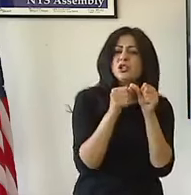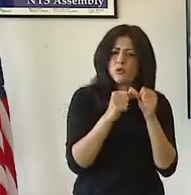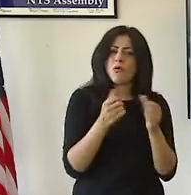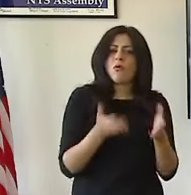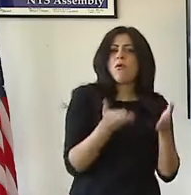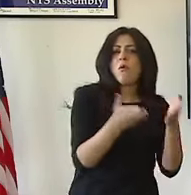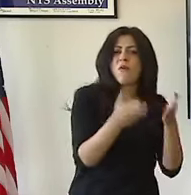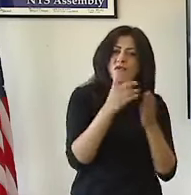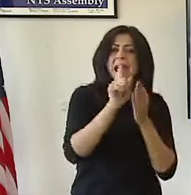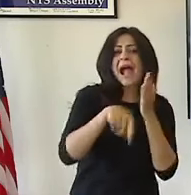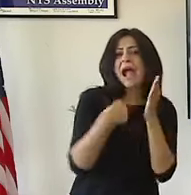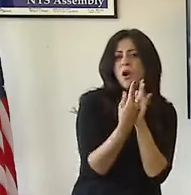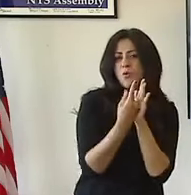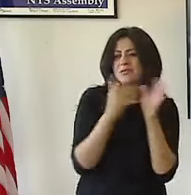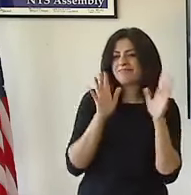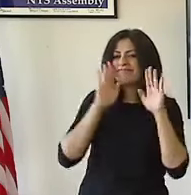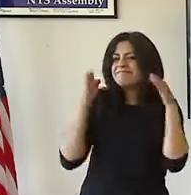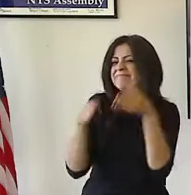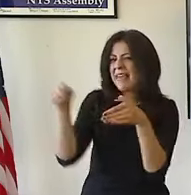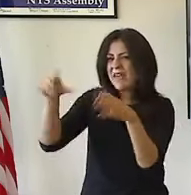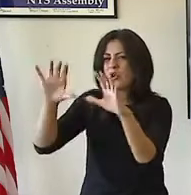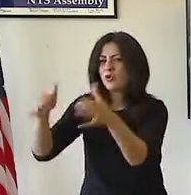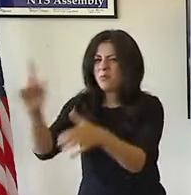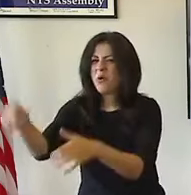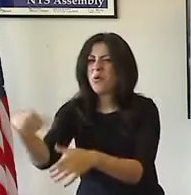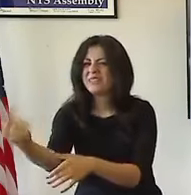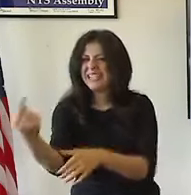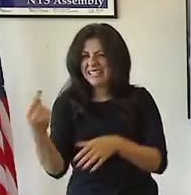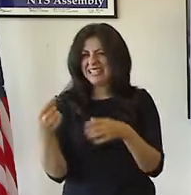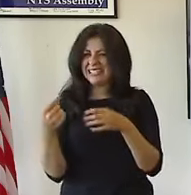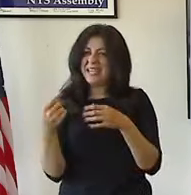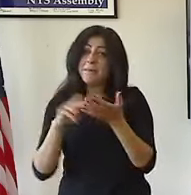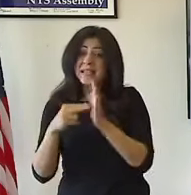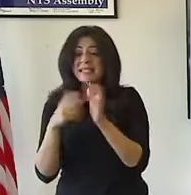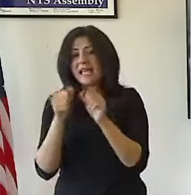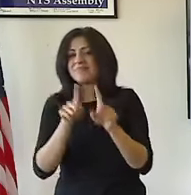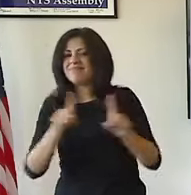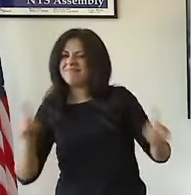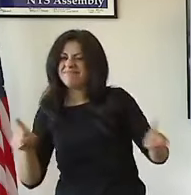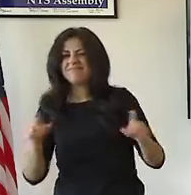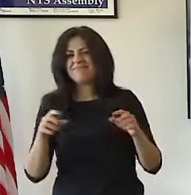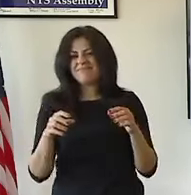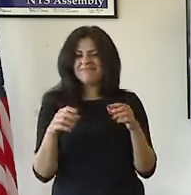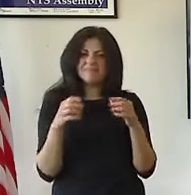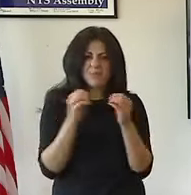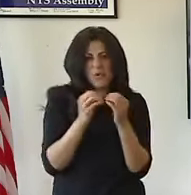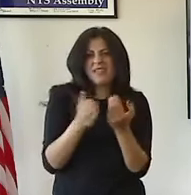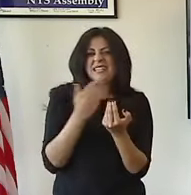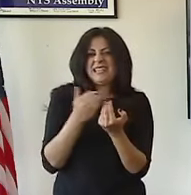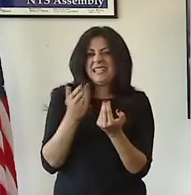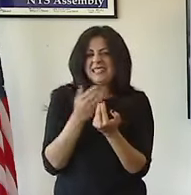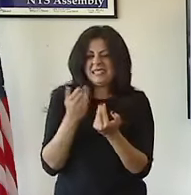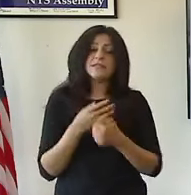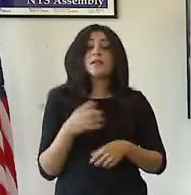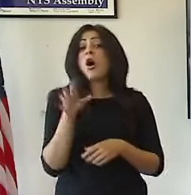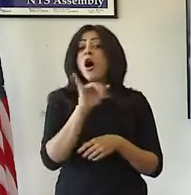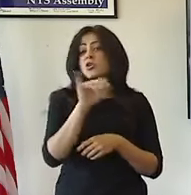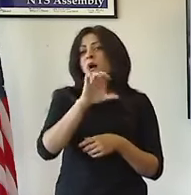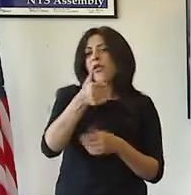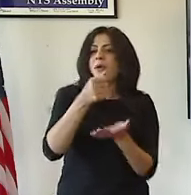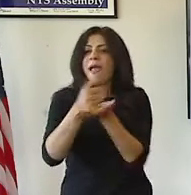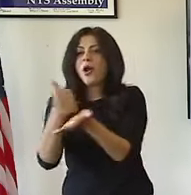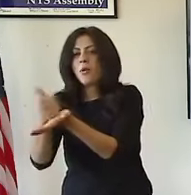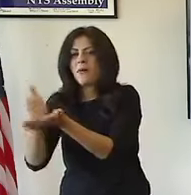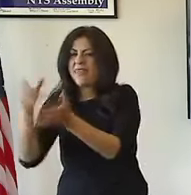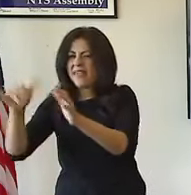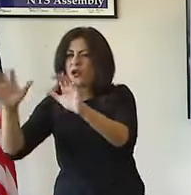those special hours and provide some additional outreach to seniors in those populations. Lindsay,